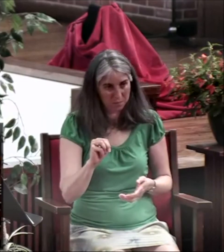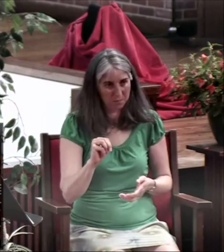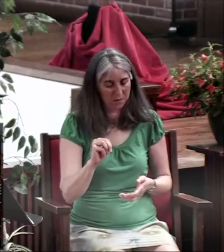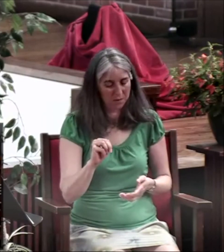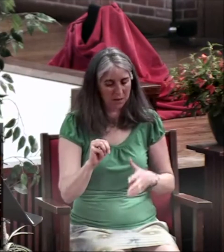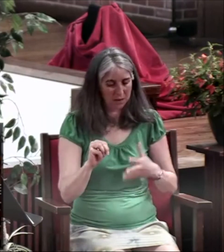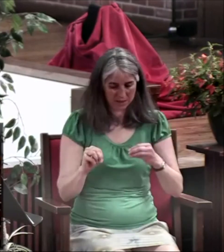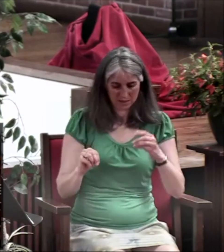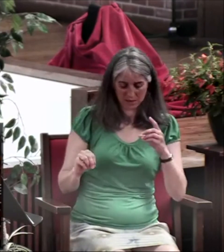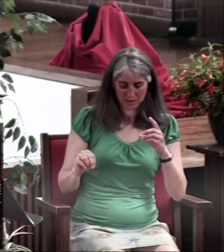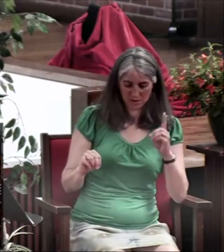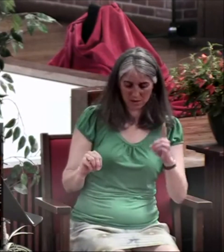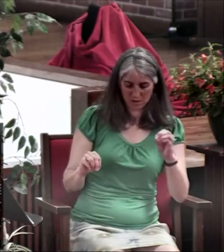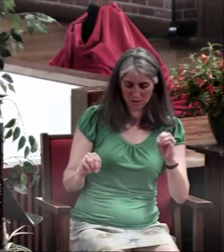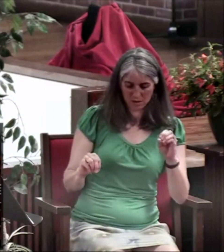Douglas Joseph.